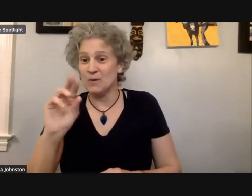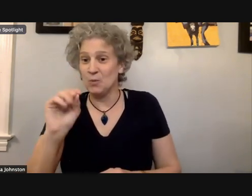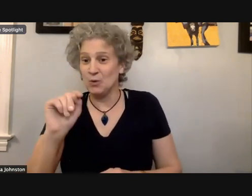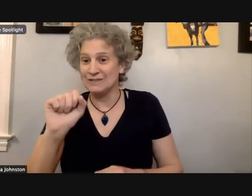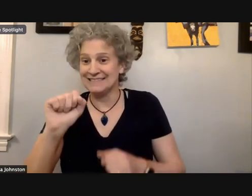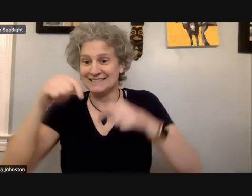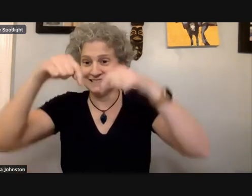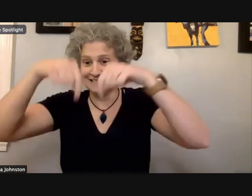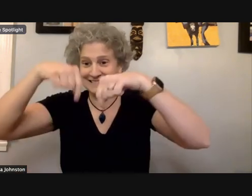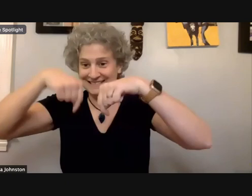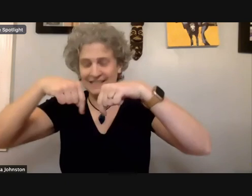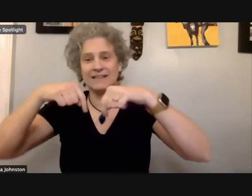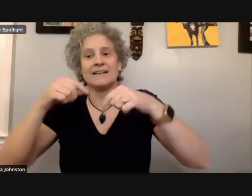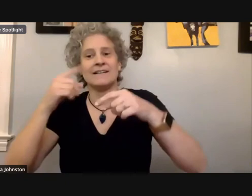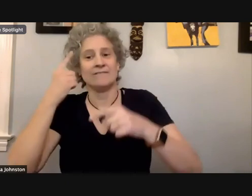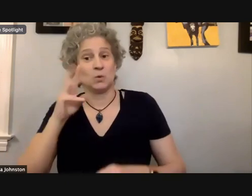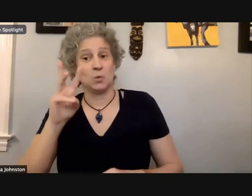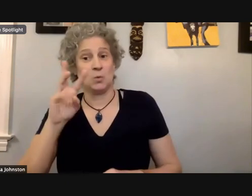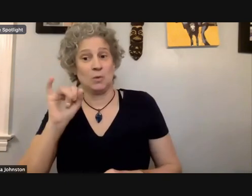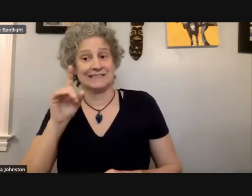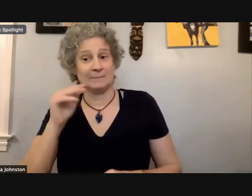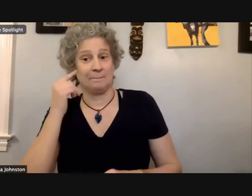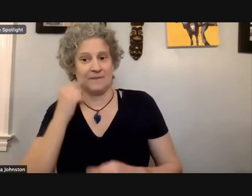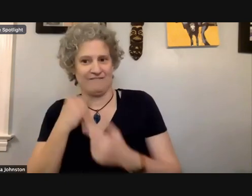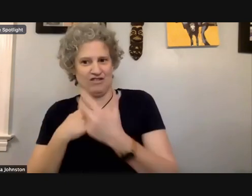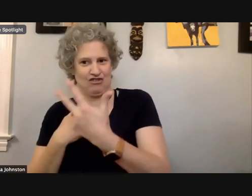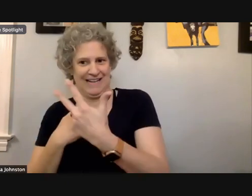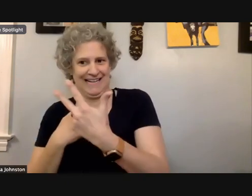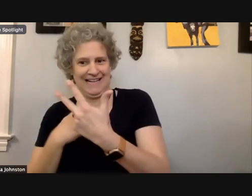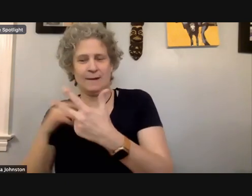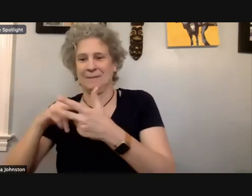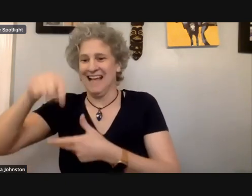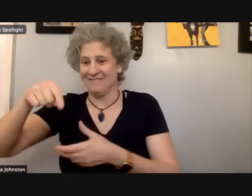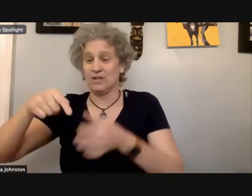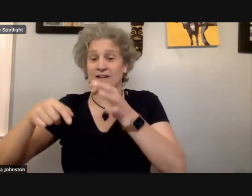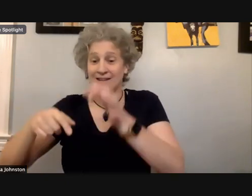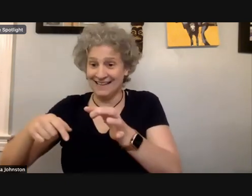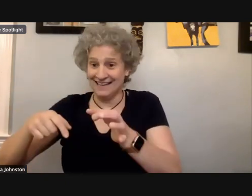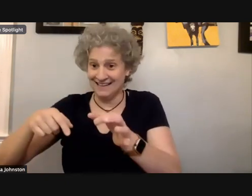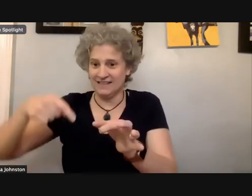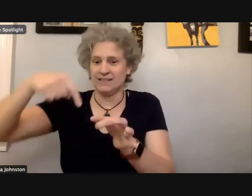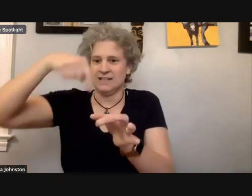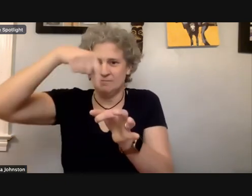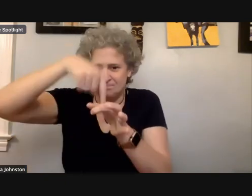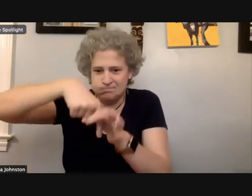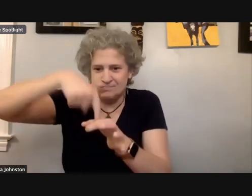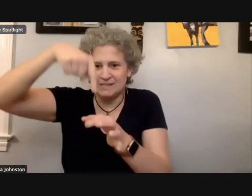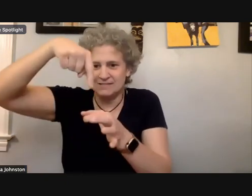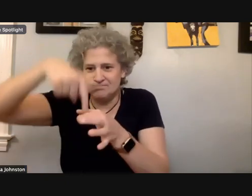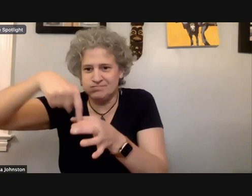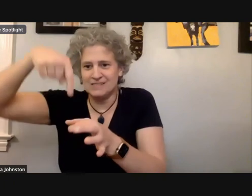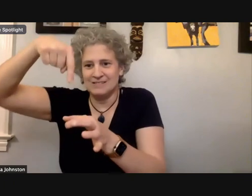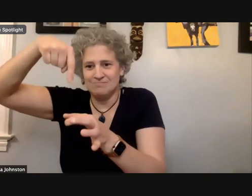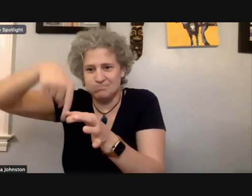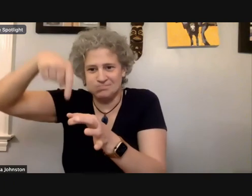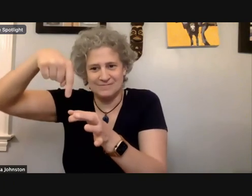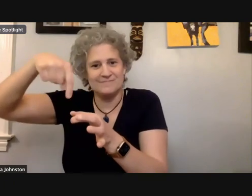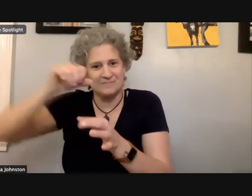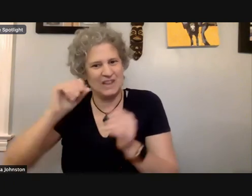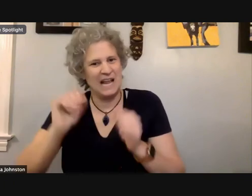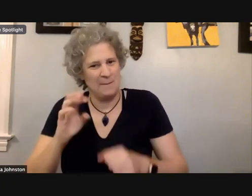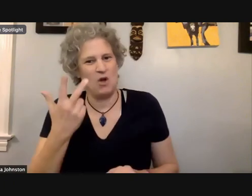Oh, so you can have up to, if your tooth has 3 roots, you could have, like, for example, a wisdom tooth. You would then